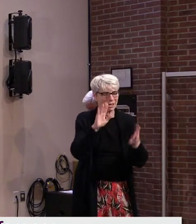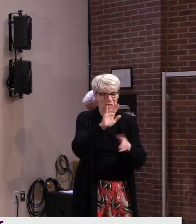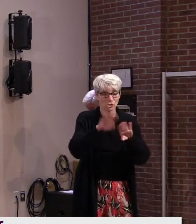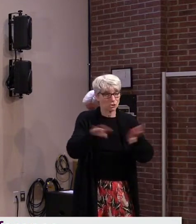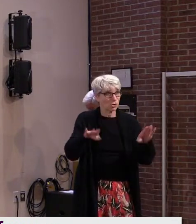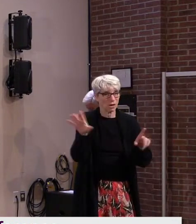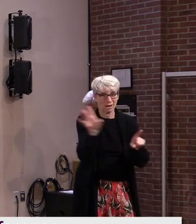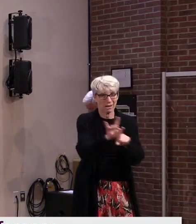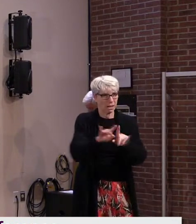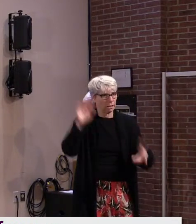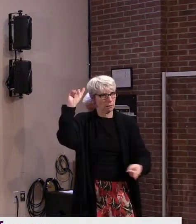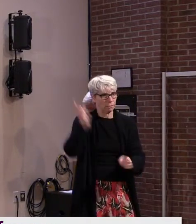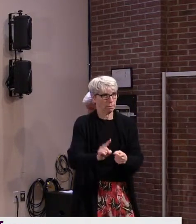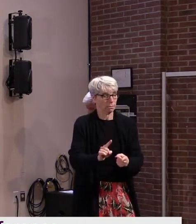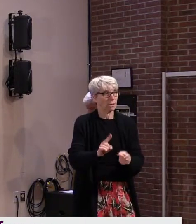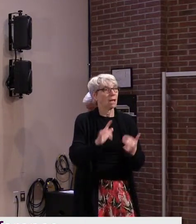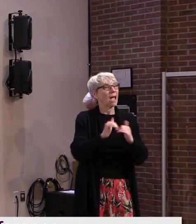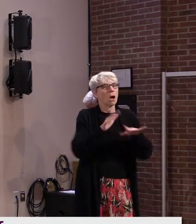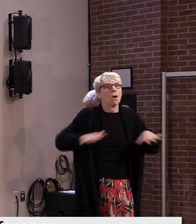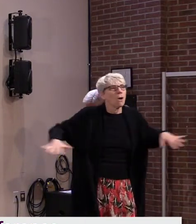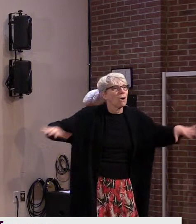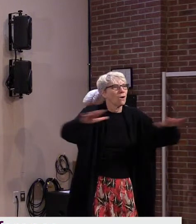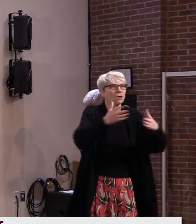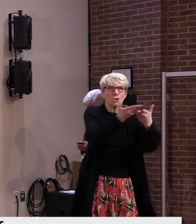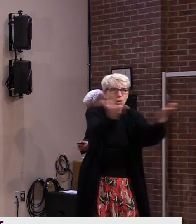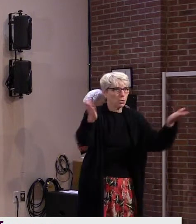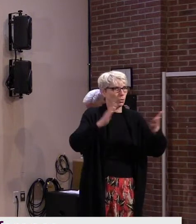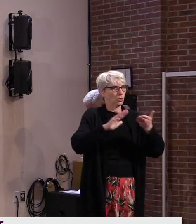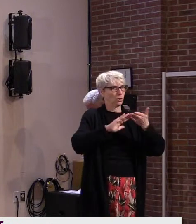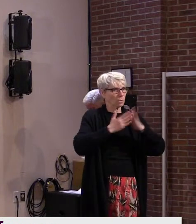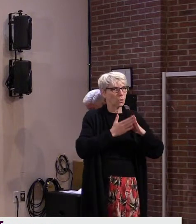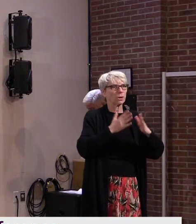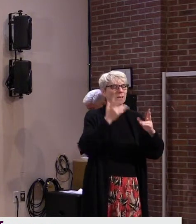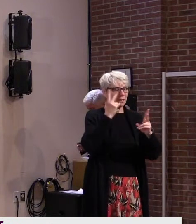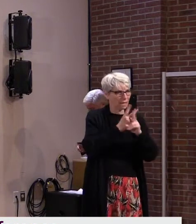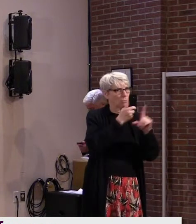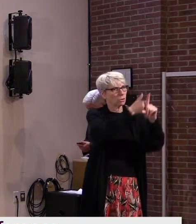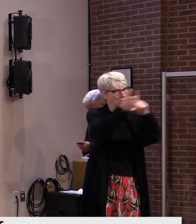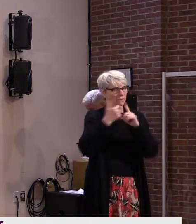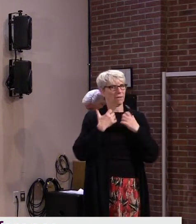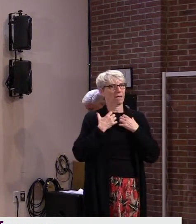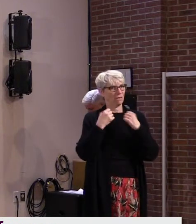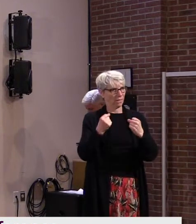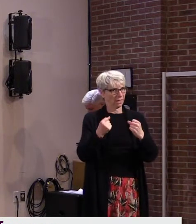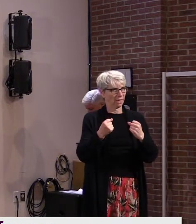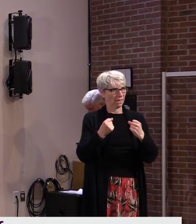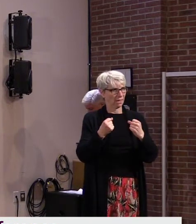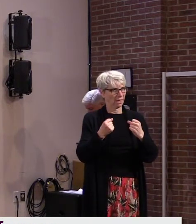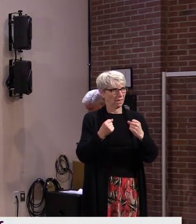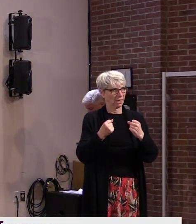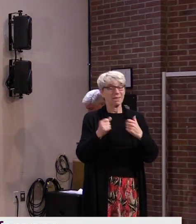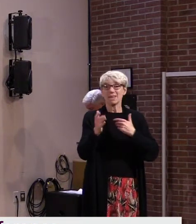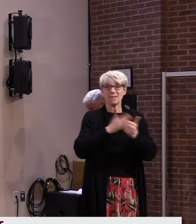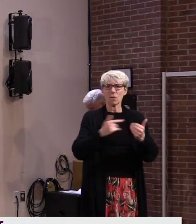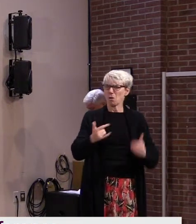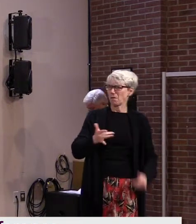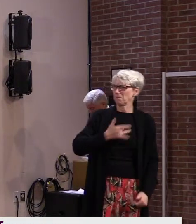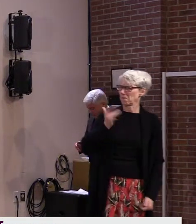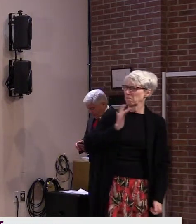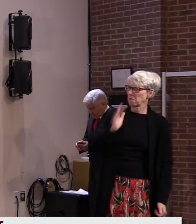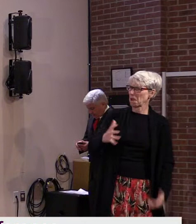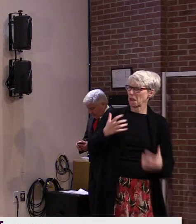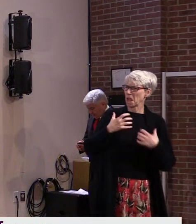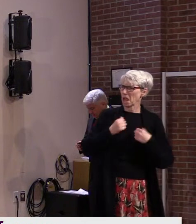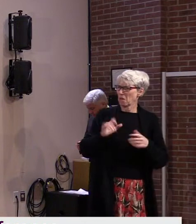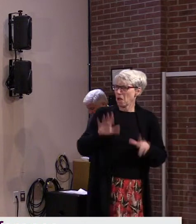down transmission in our communities, to reduce the rate of people who harbor the virus meeting other people who